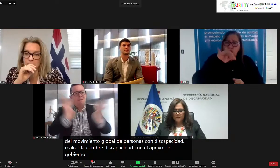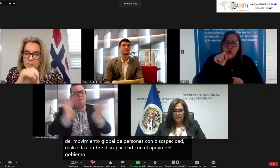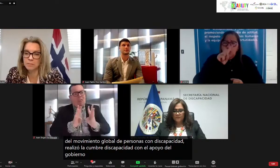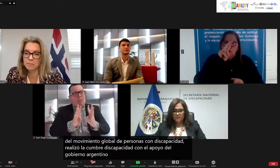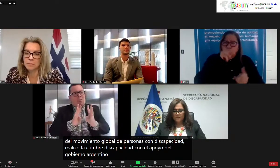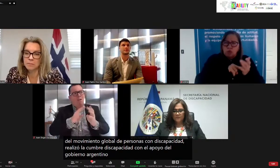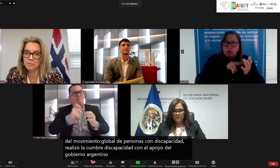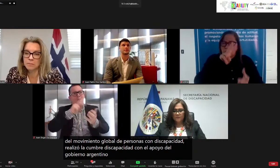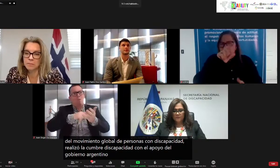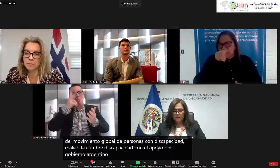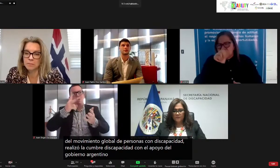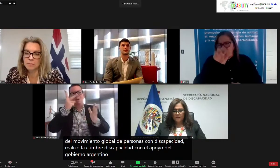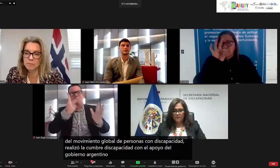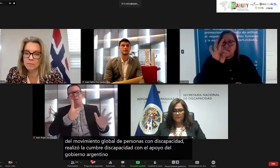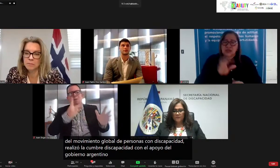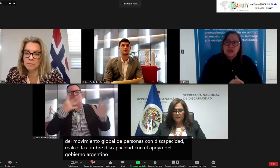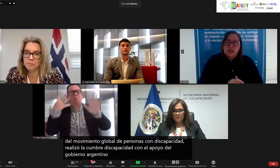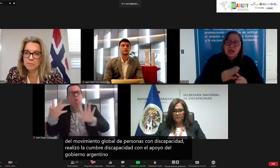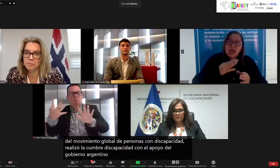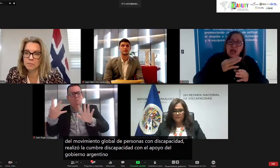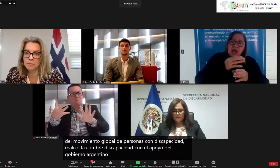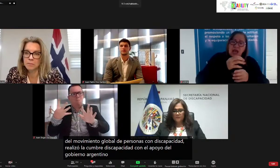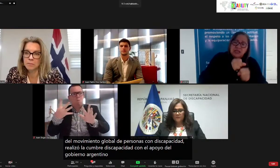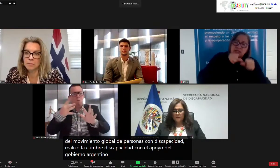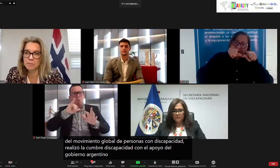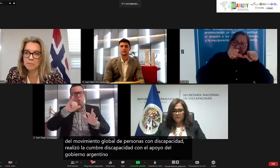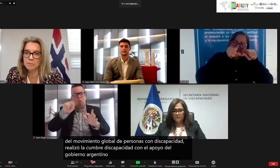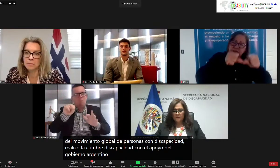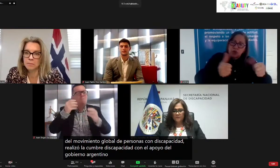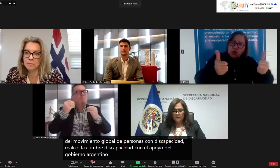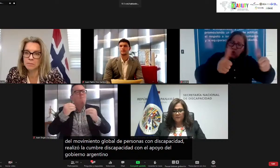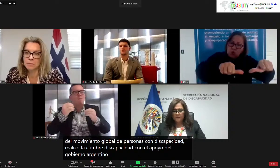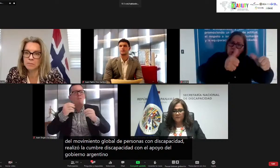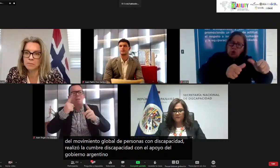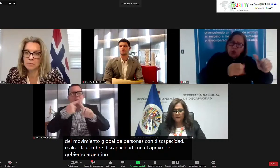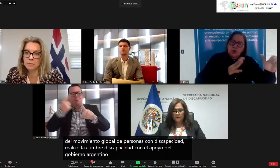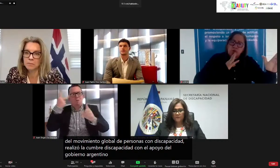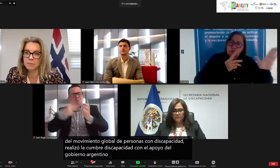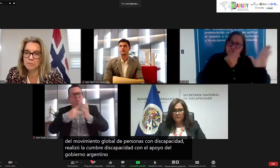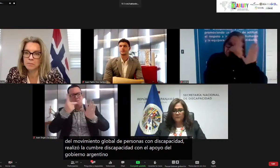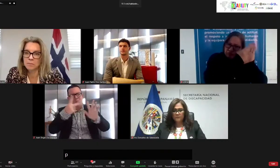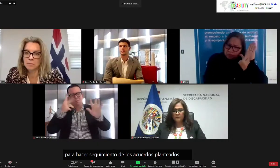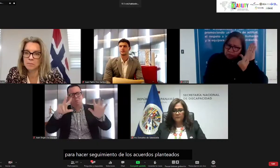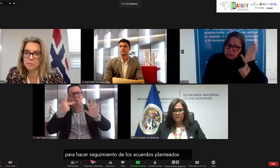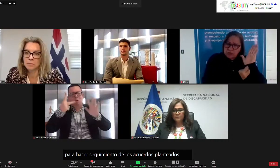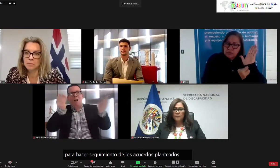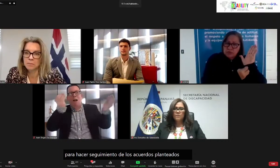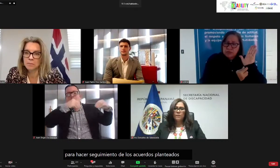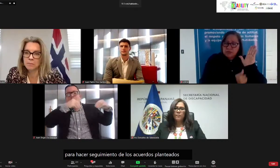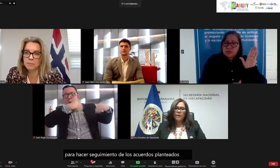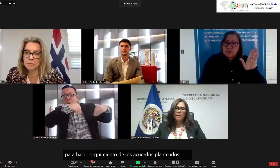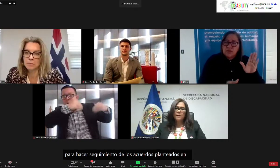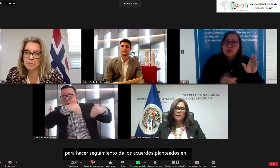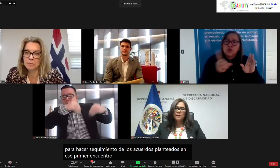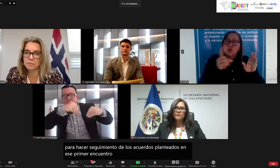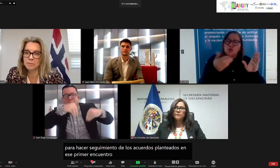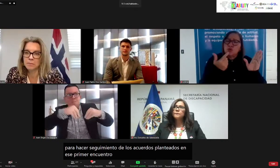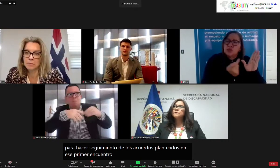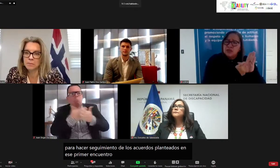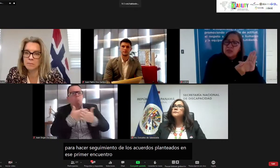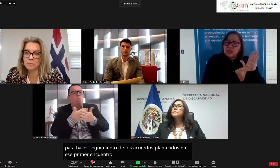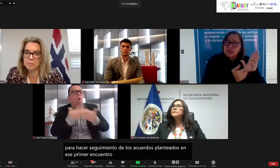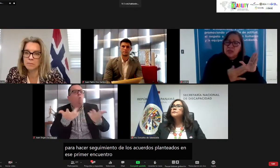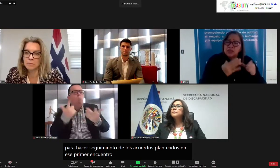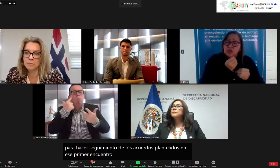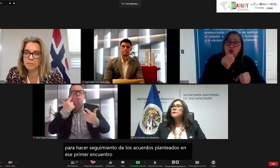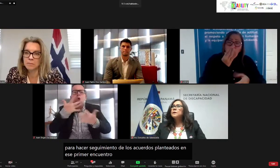in july 2019 to follow up the agreements taking on in this first encounter